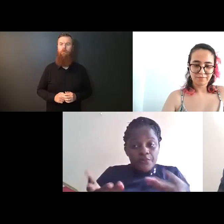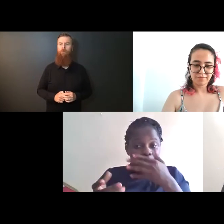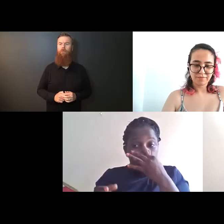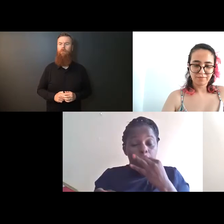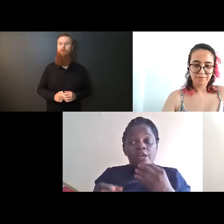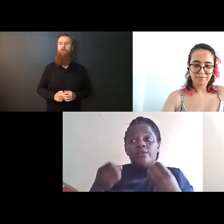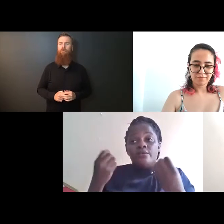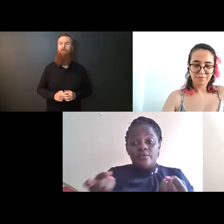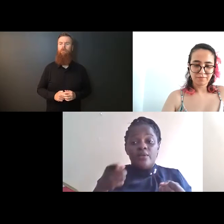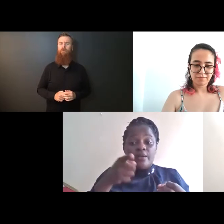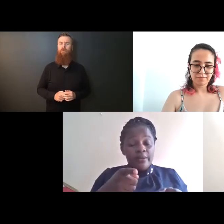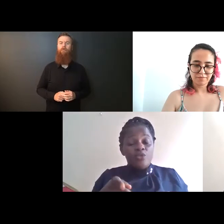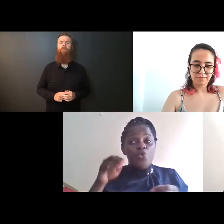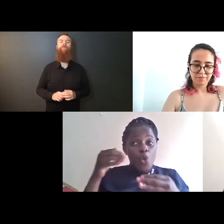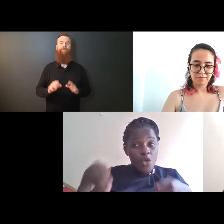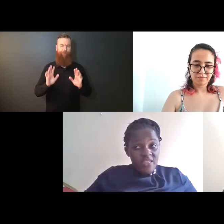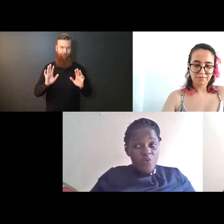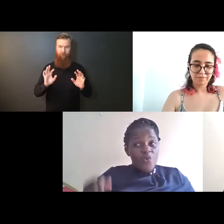Sorry, now,